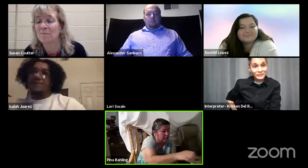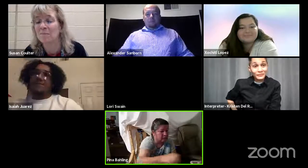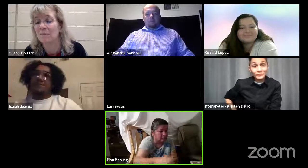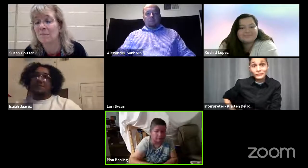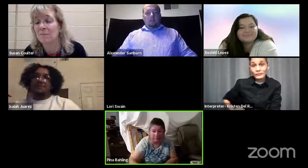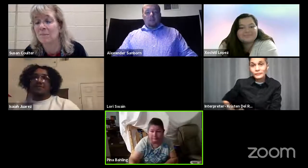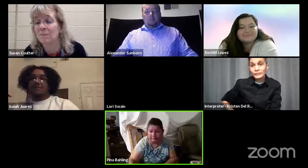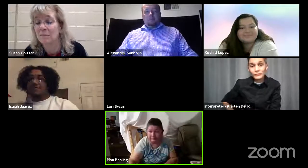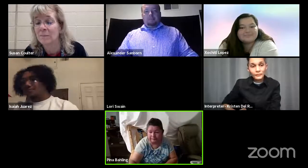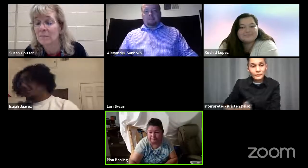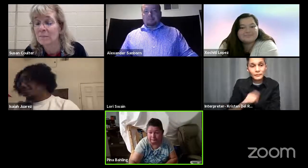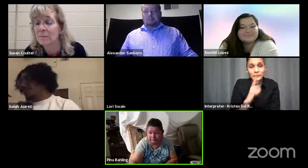Go deeper, really listen.